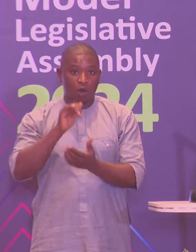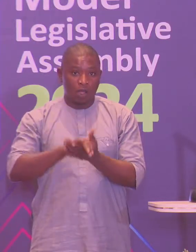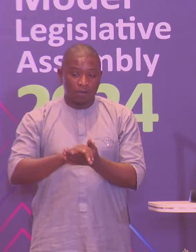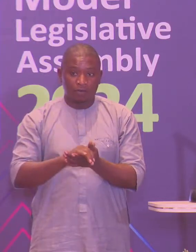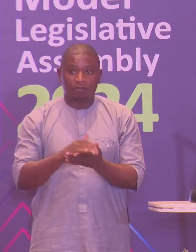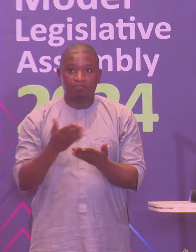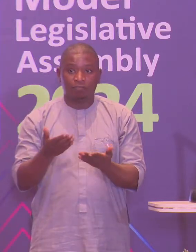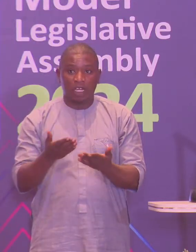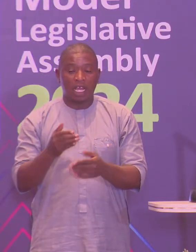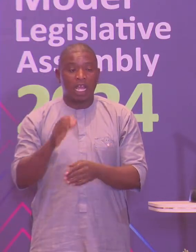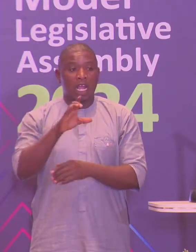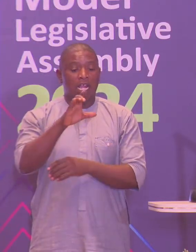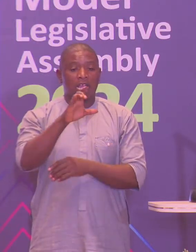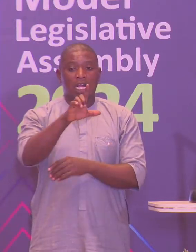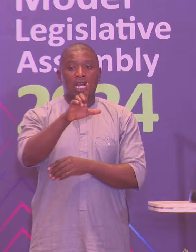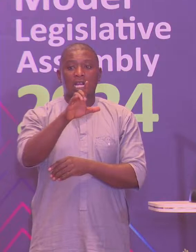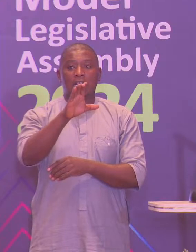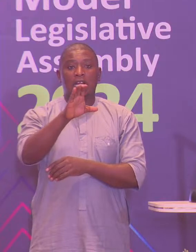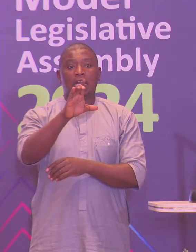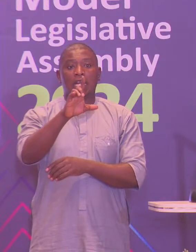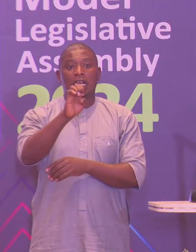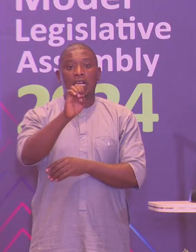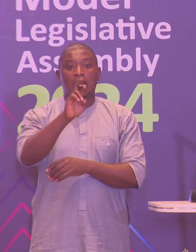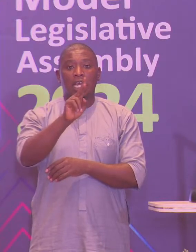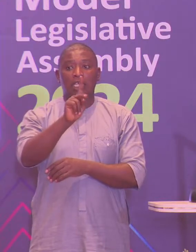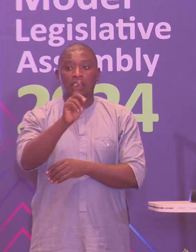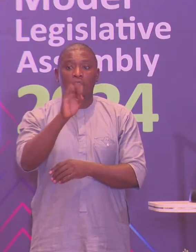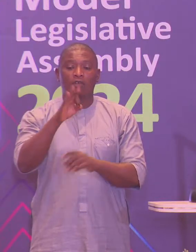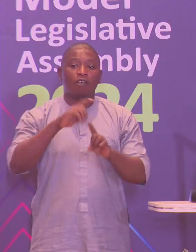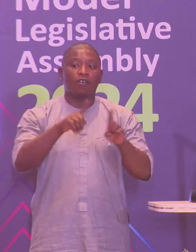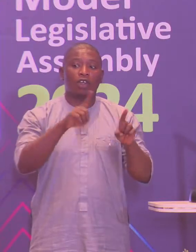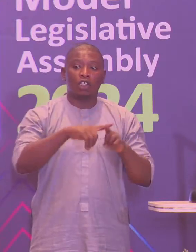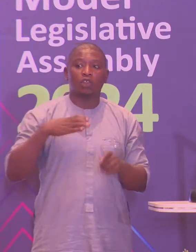Clerks of the various committees of the National Assembly,